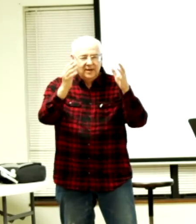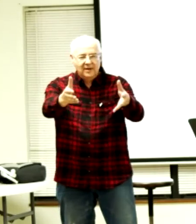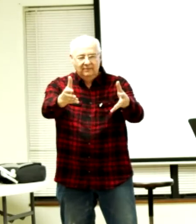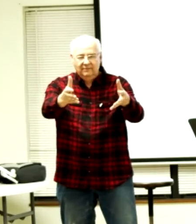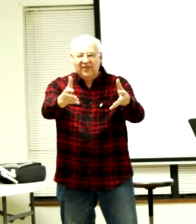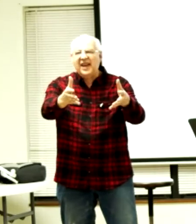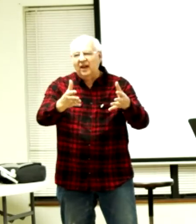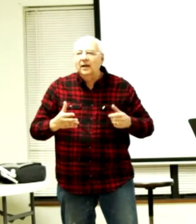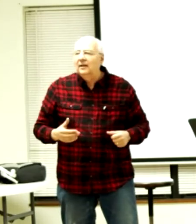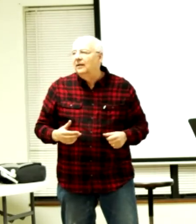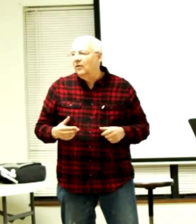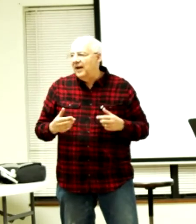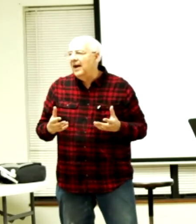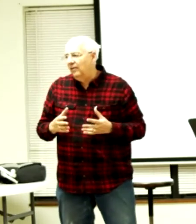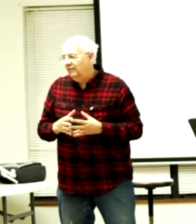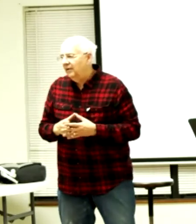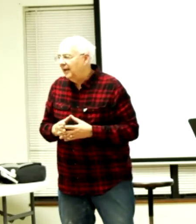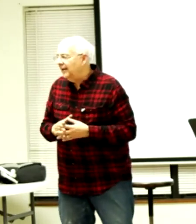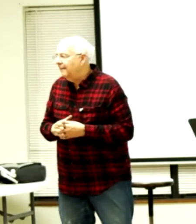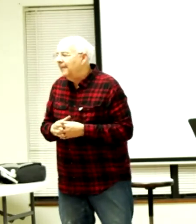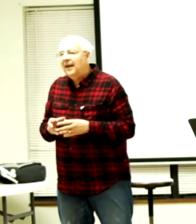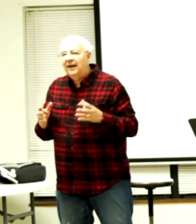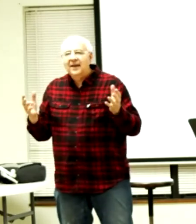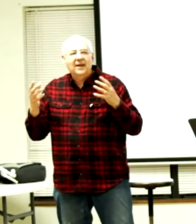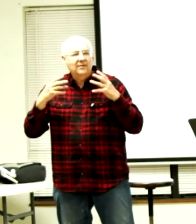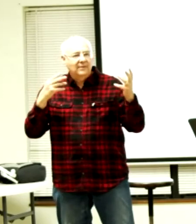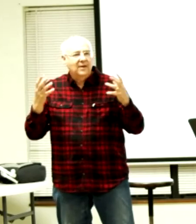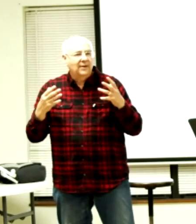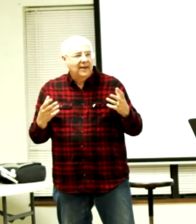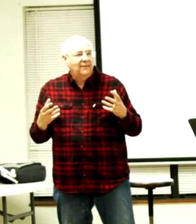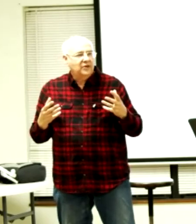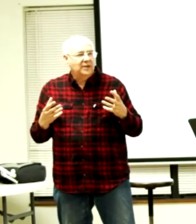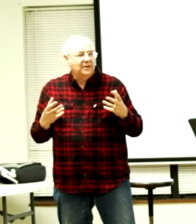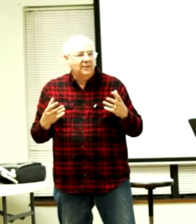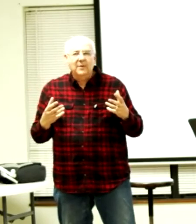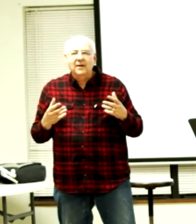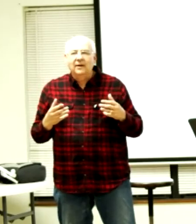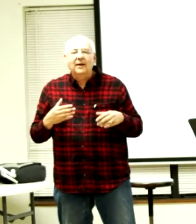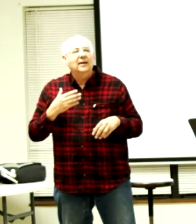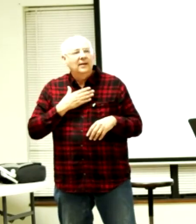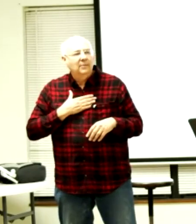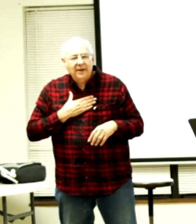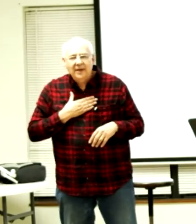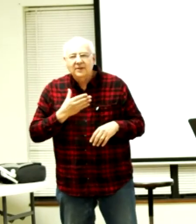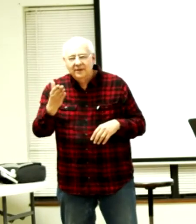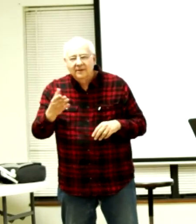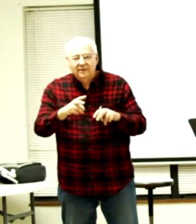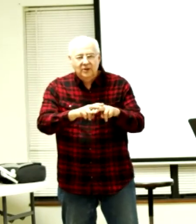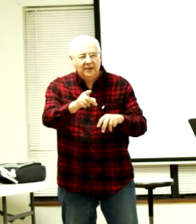the thing or noun, okay? And again, the emphasis would be, like, please sit